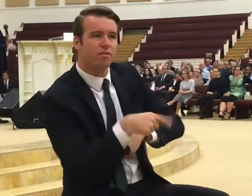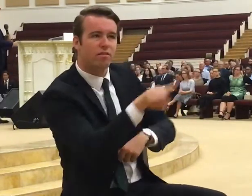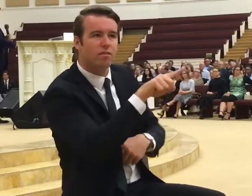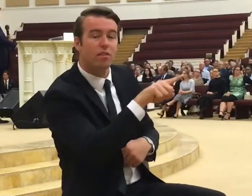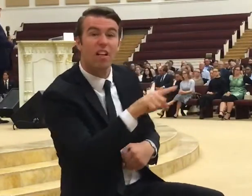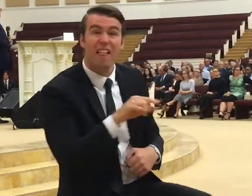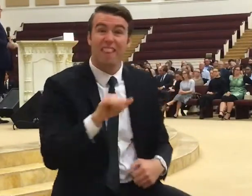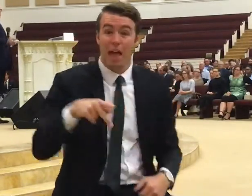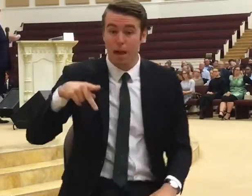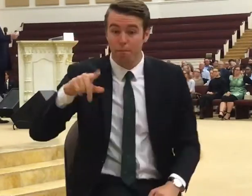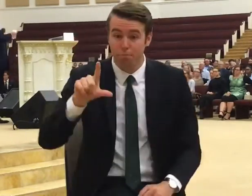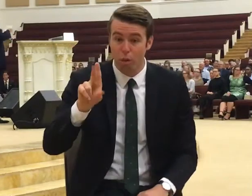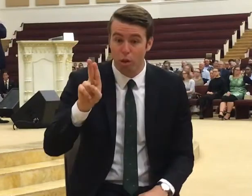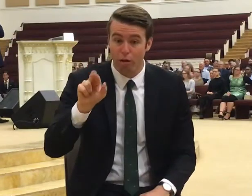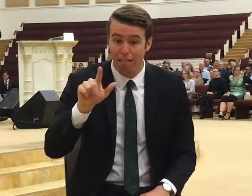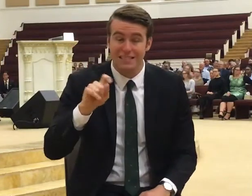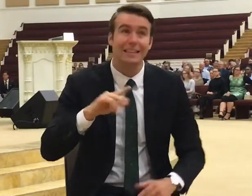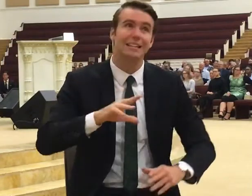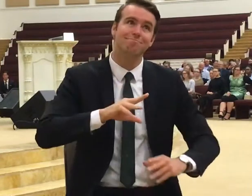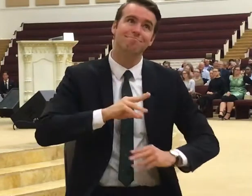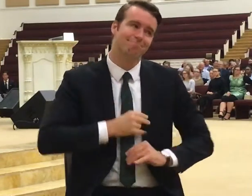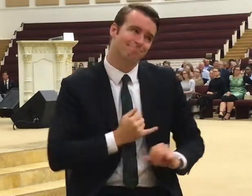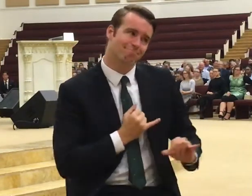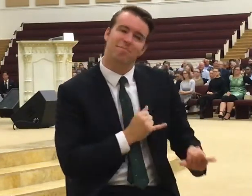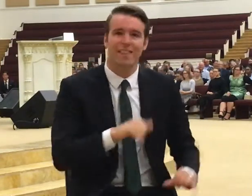sound very pluralistic to me.